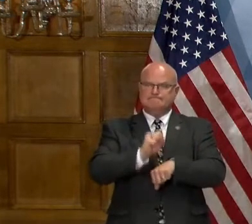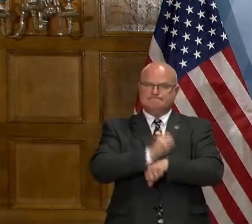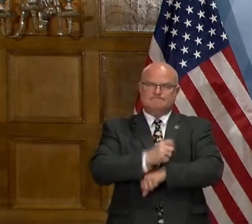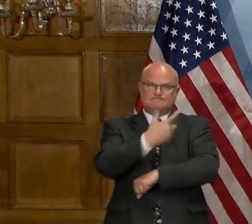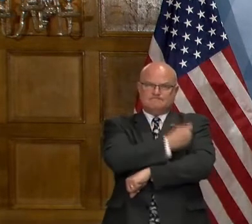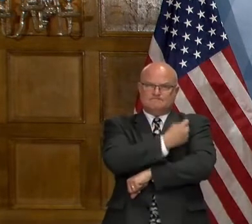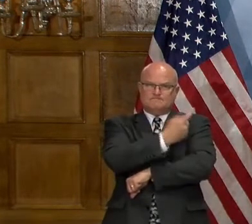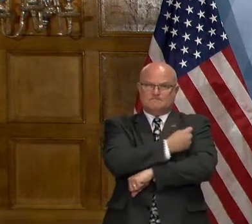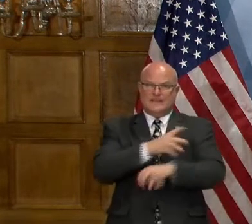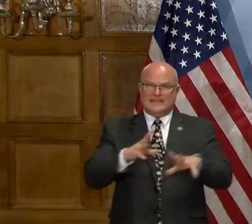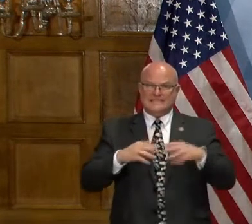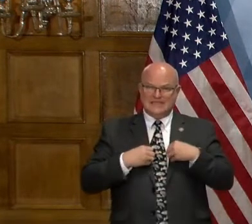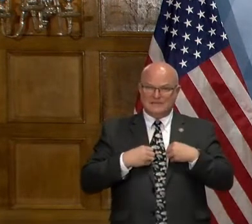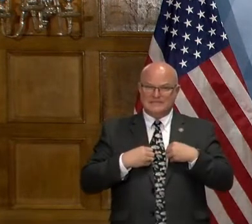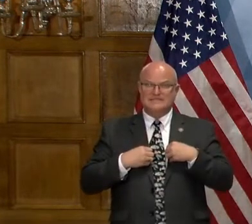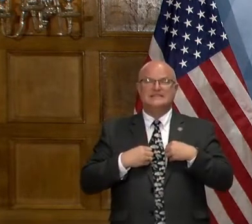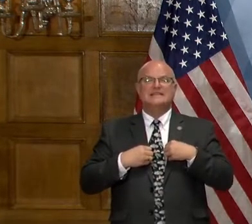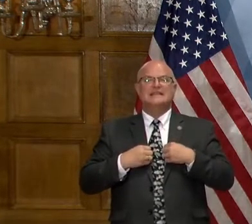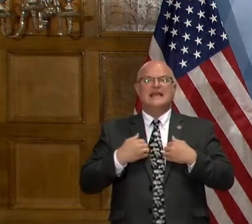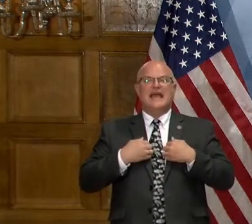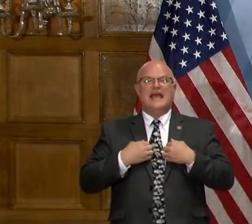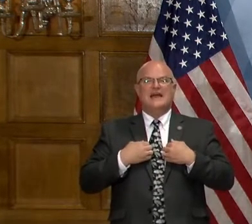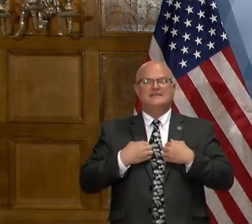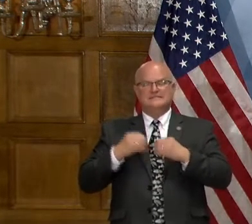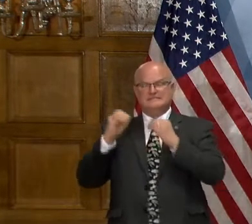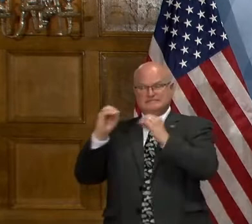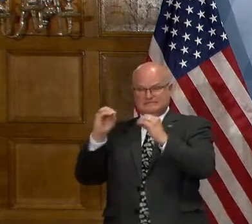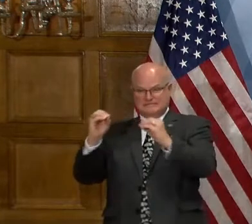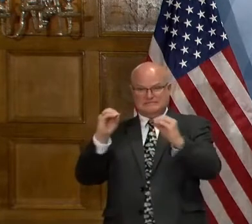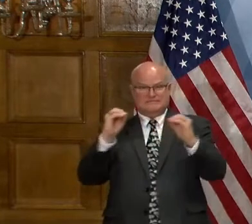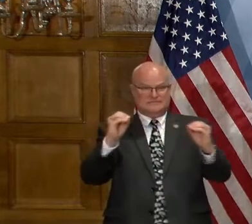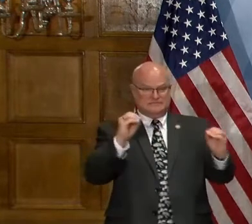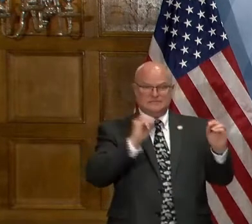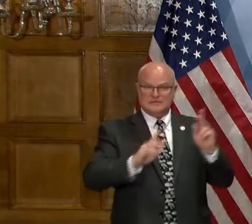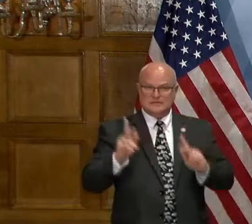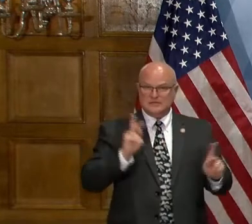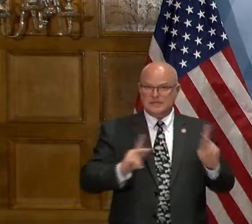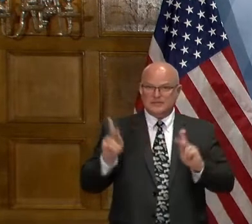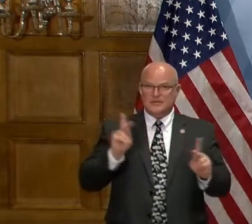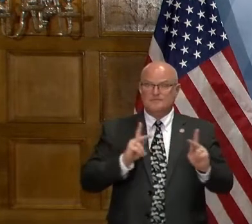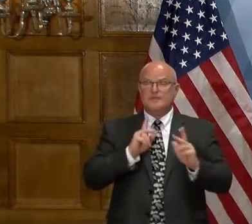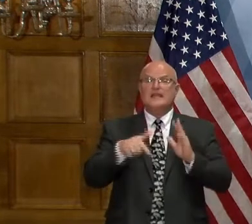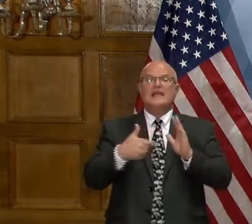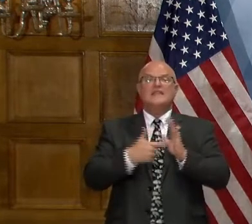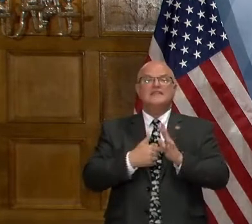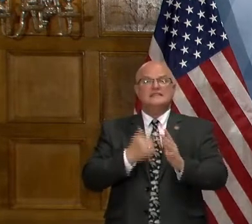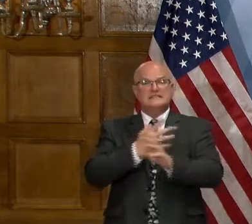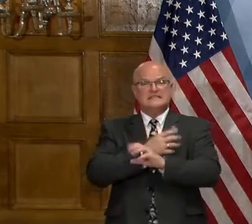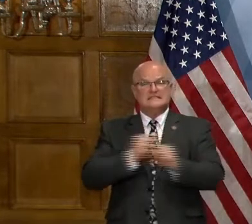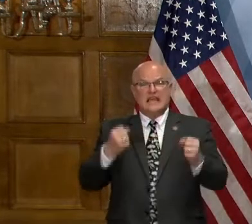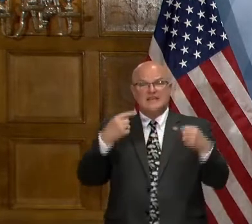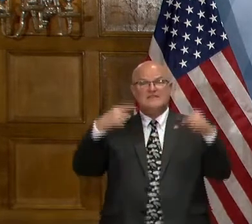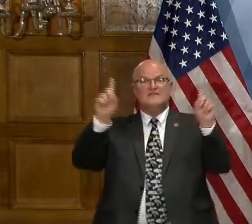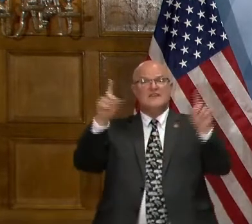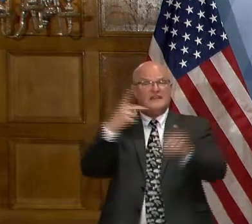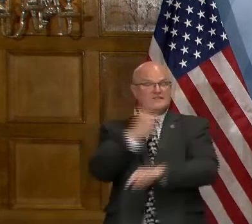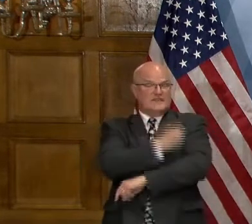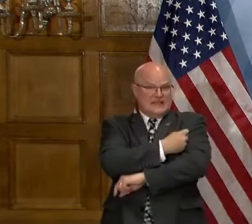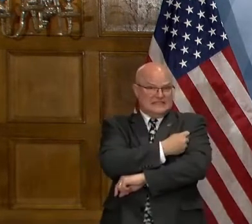vaccine acceptance and getting the education messages out there. This is a safe and effective